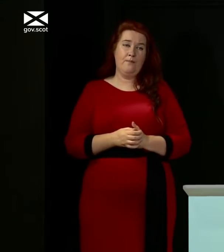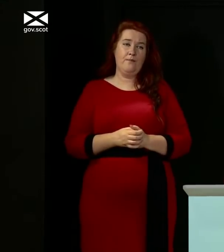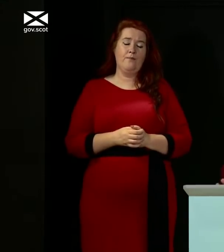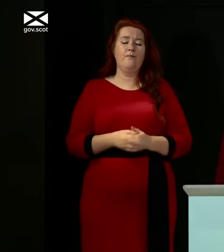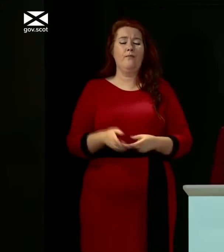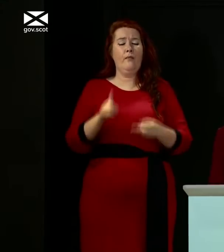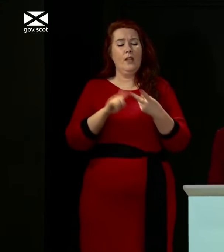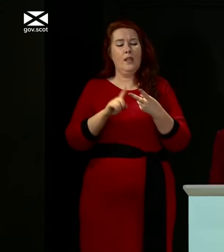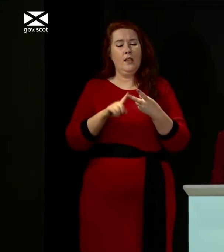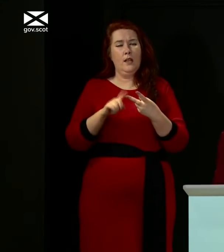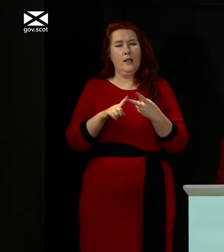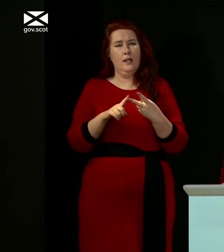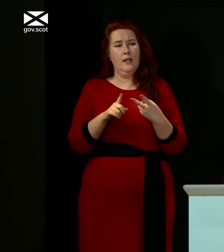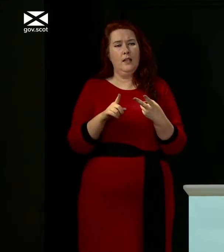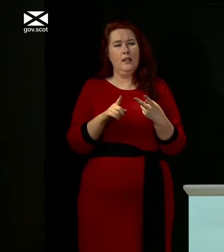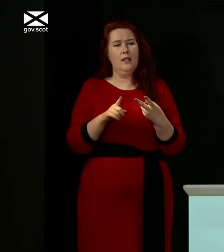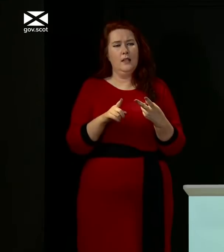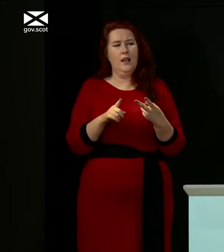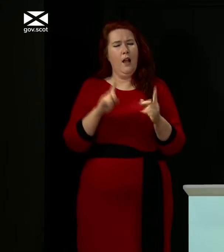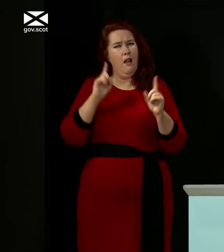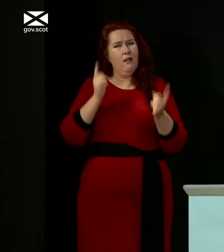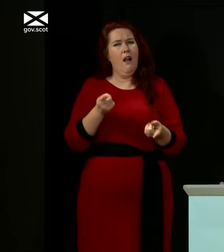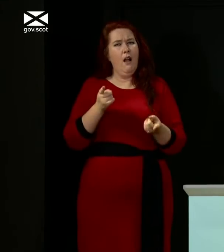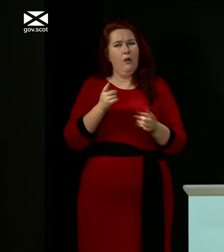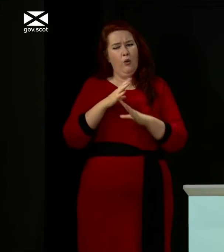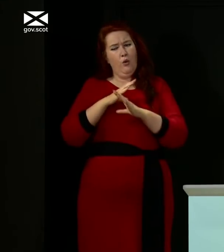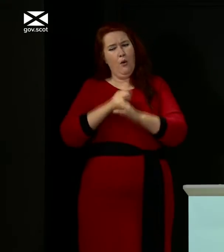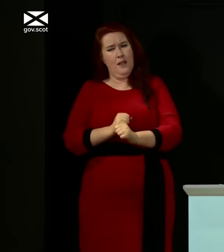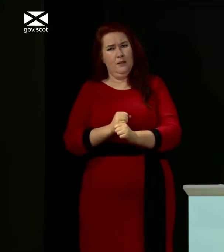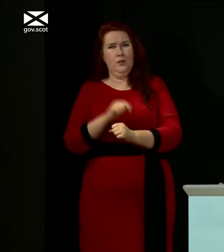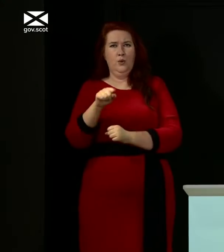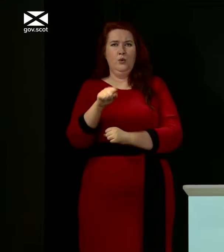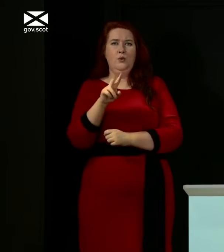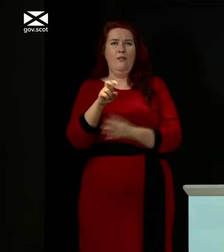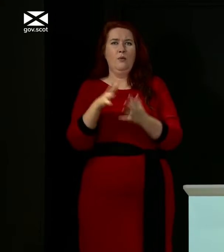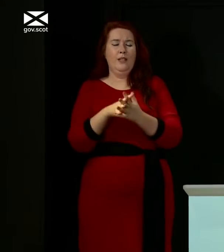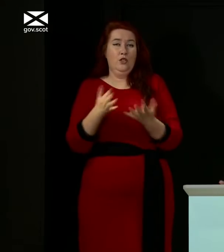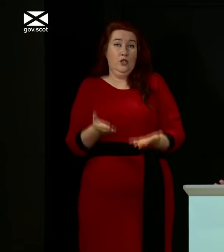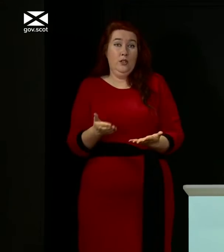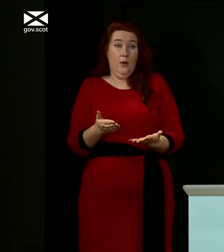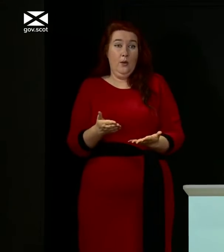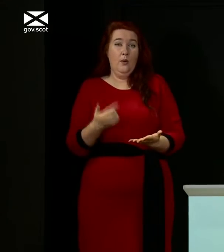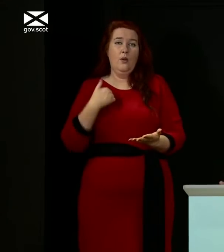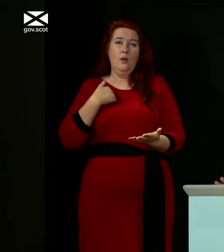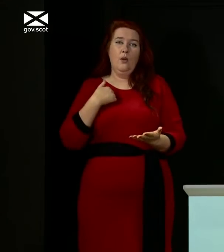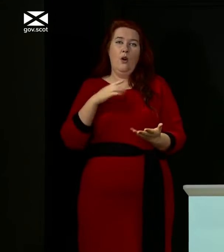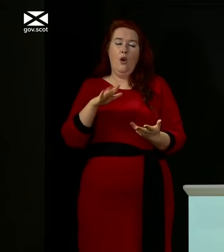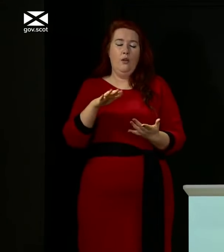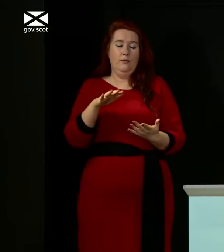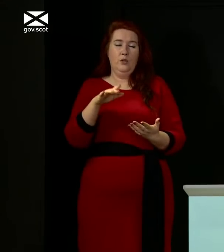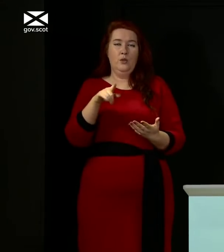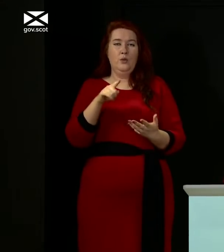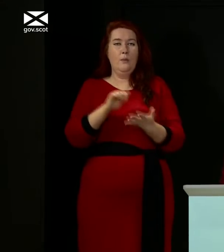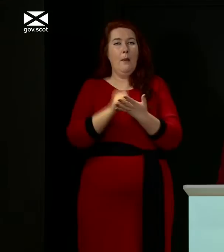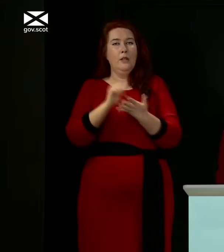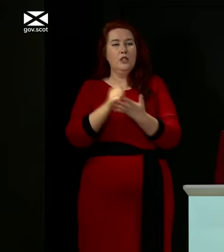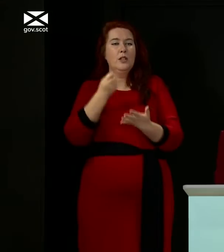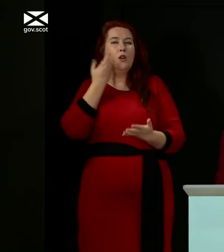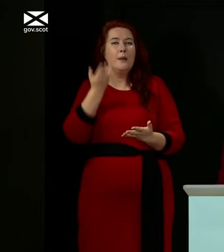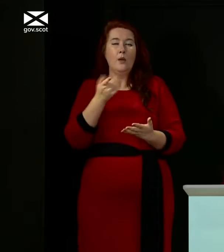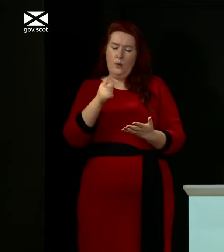things. I'm not going to commit to that right now. We will give as much information as regularly and as fully as